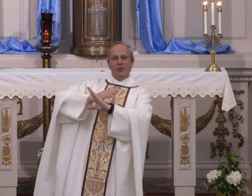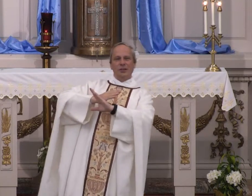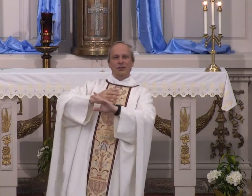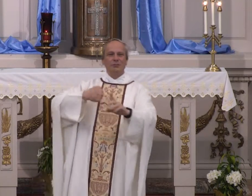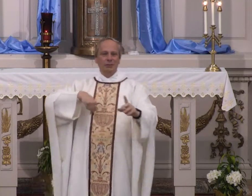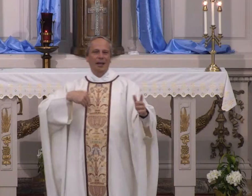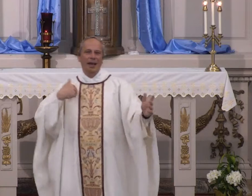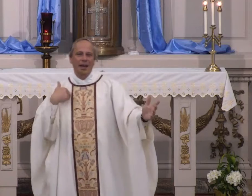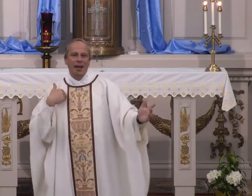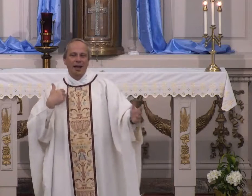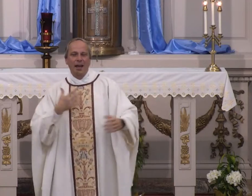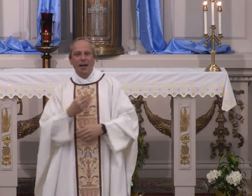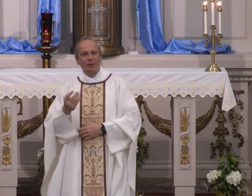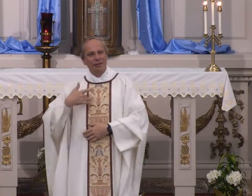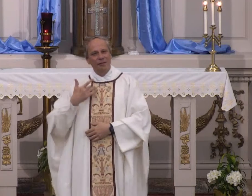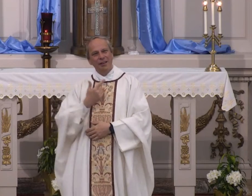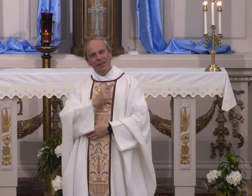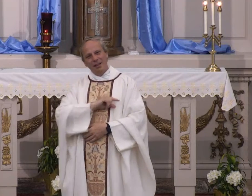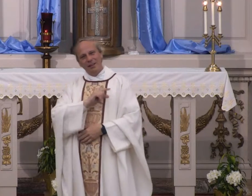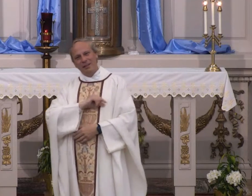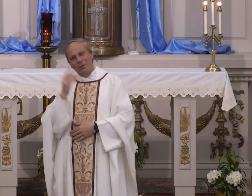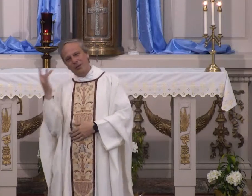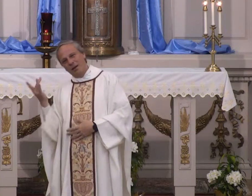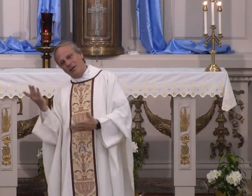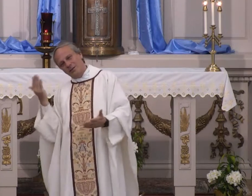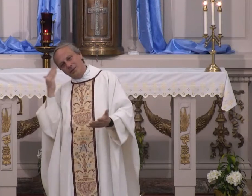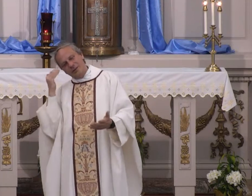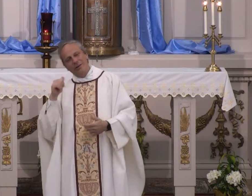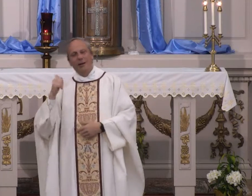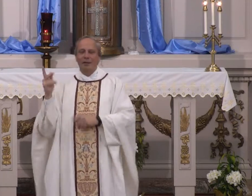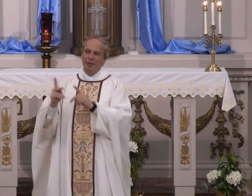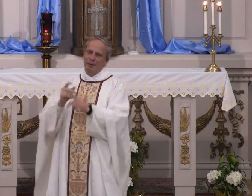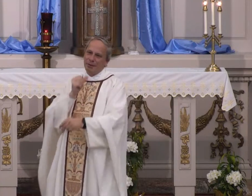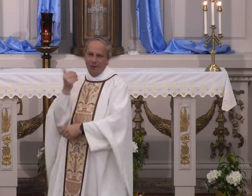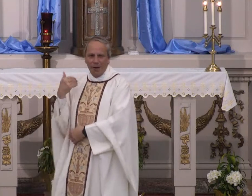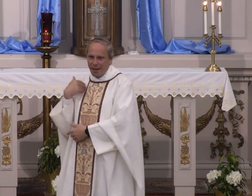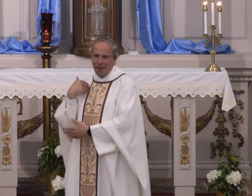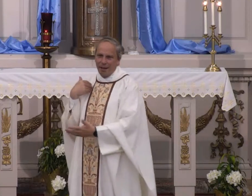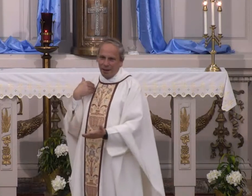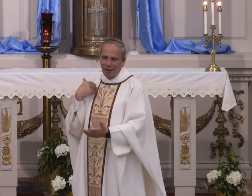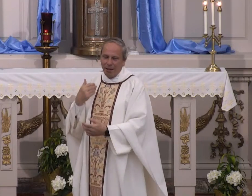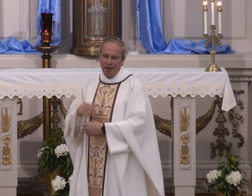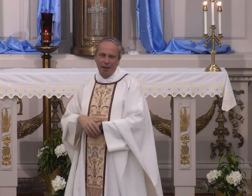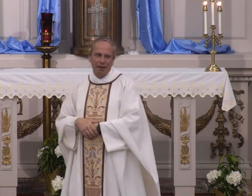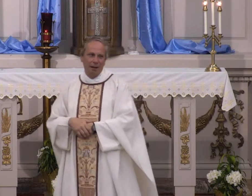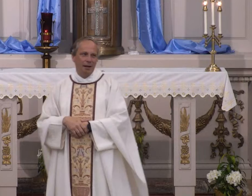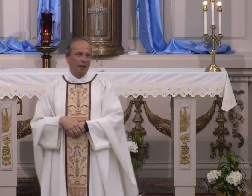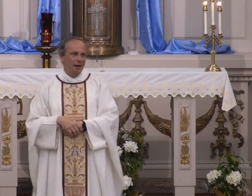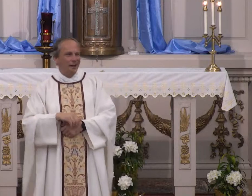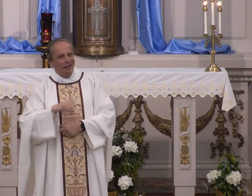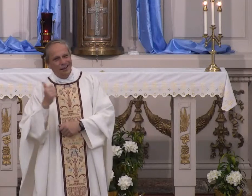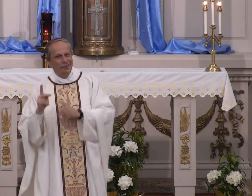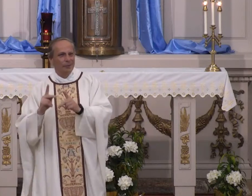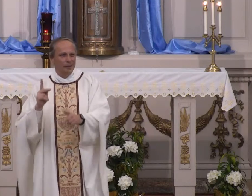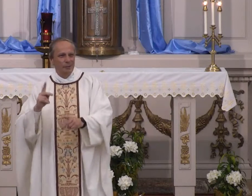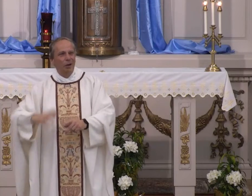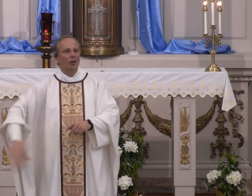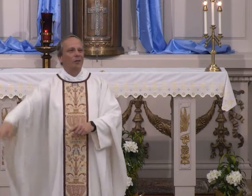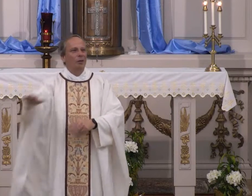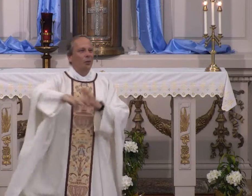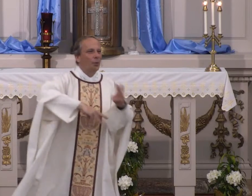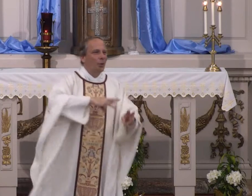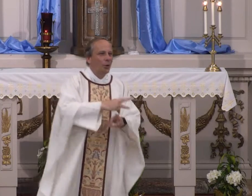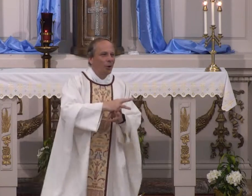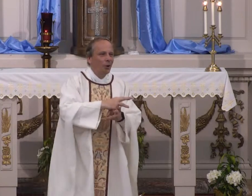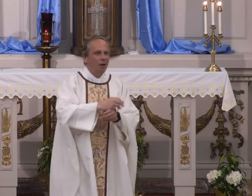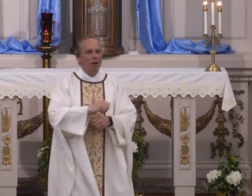can feel like, you know, we have protection and we feel safe and we feel guilty about it because other people don't have